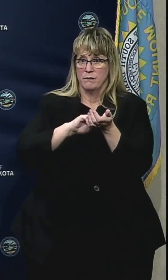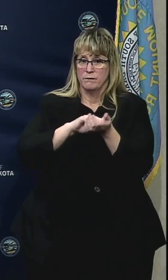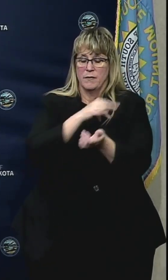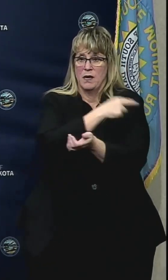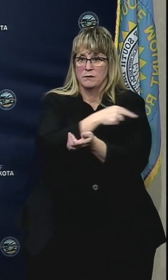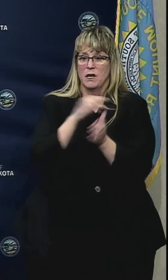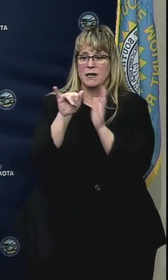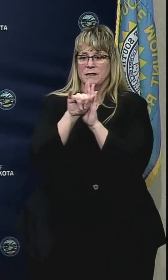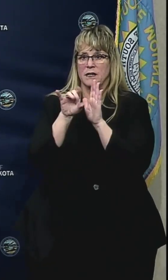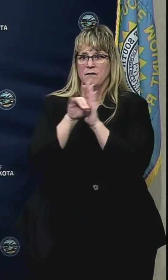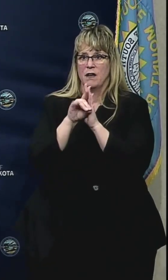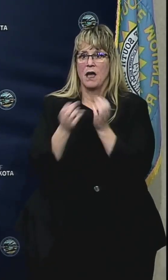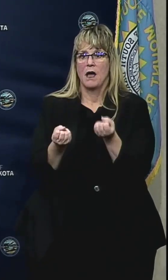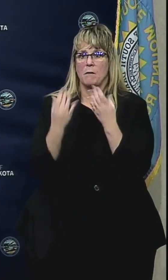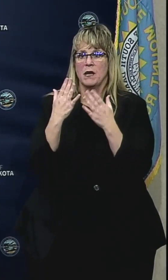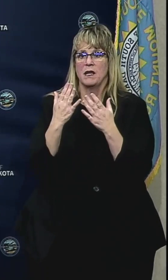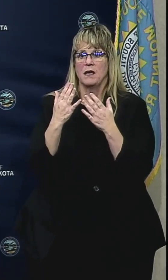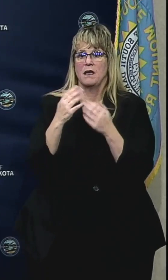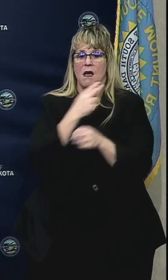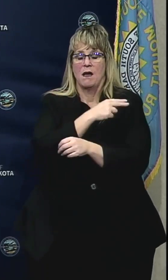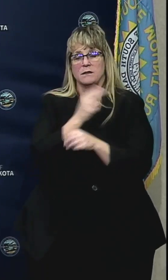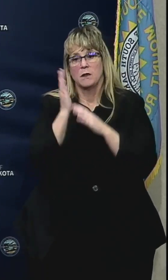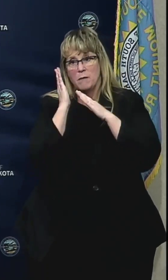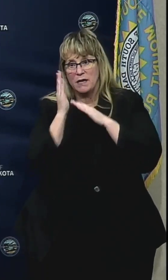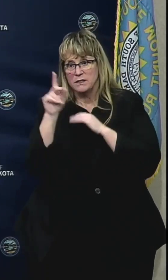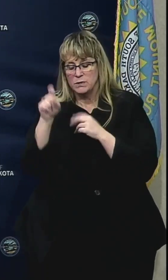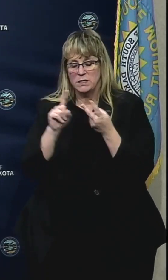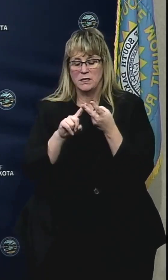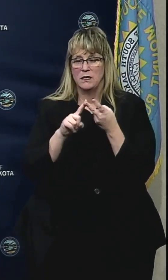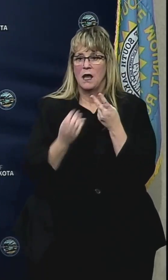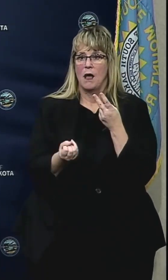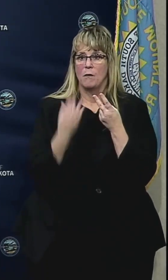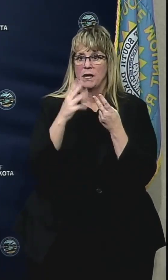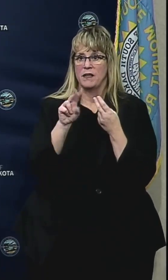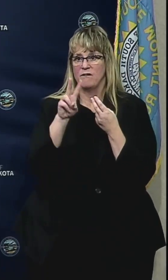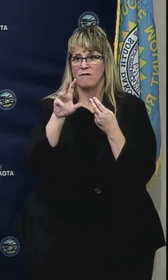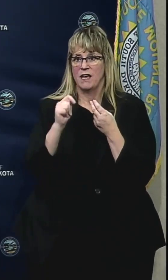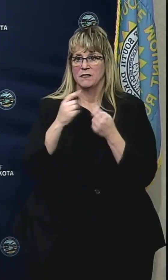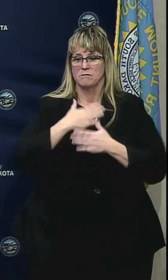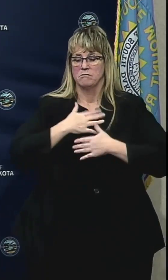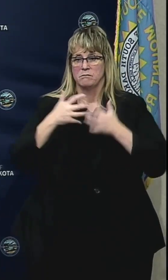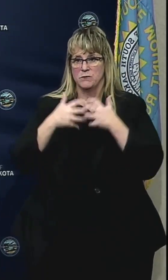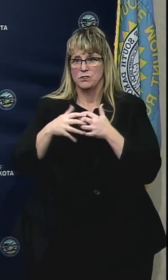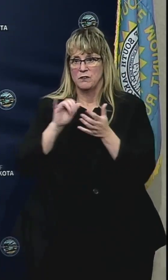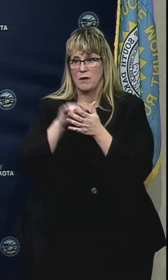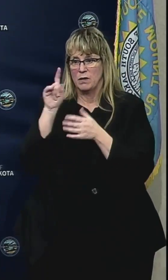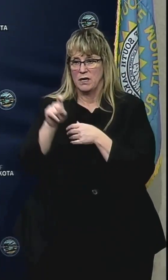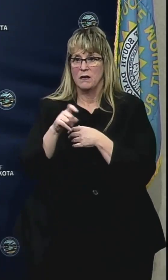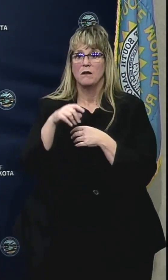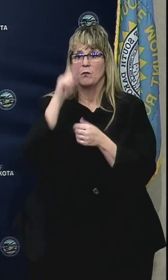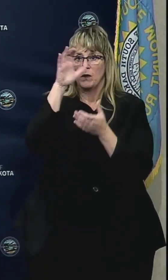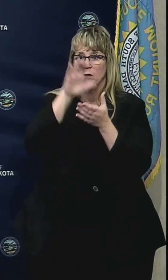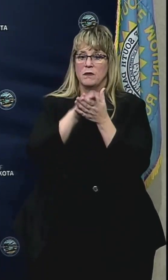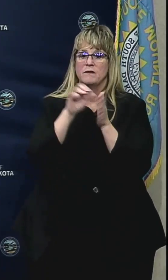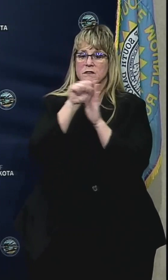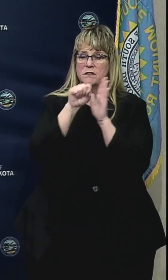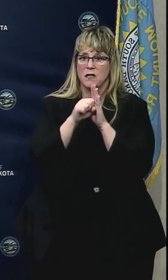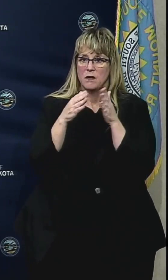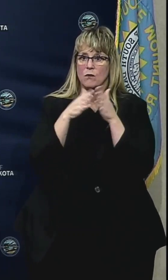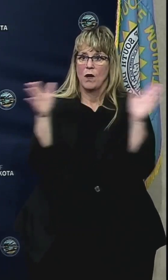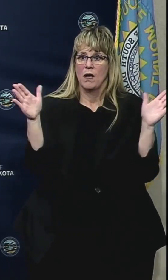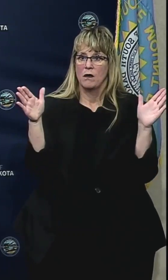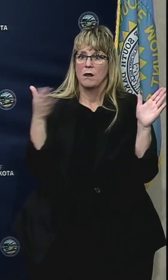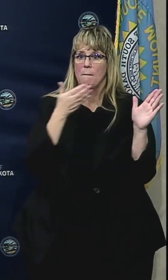systems identify how many hospital beds that we will need, how many ventilators we will need, and we believe that statewide we're in a better position